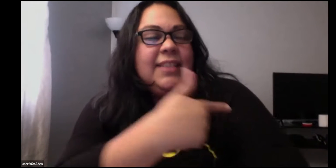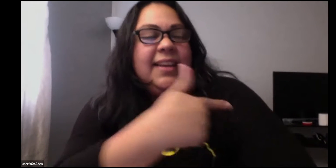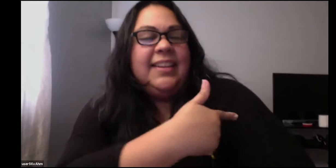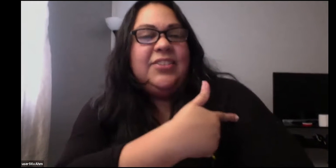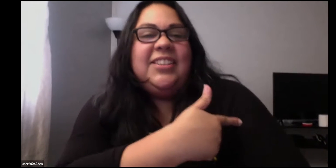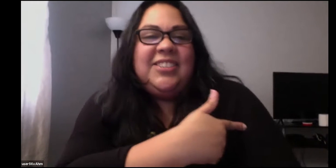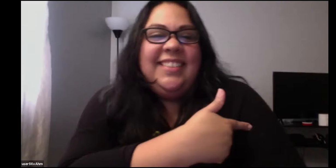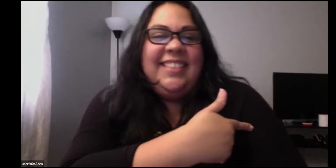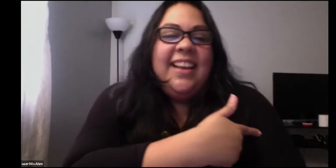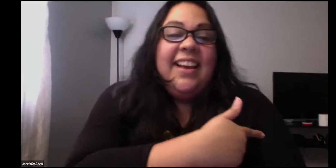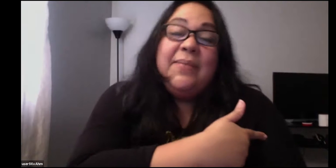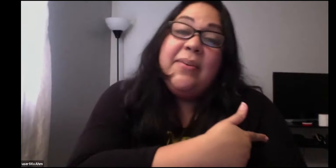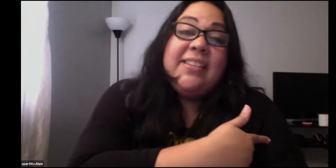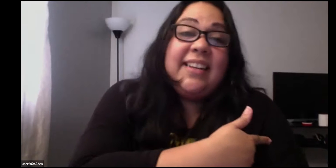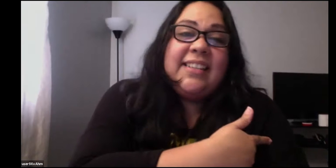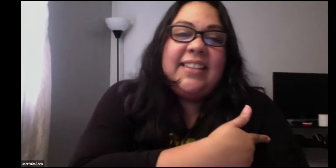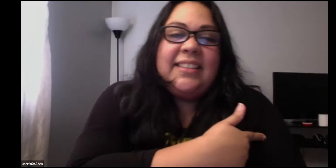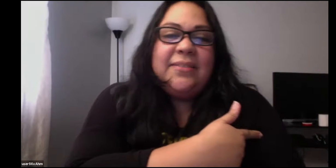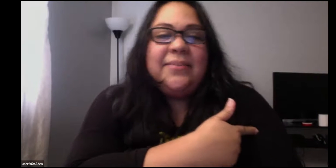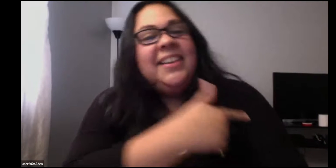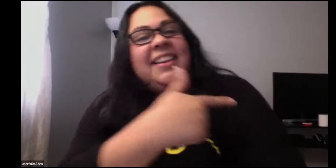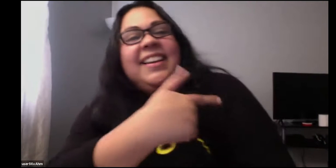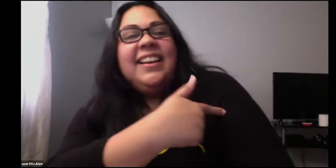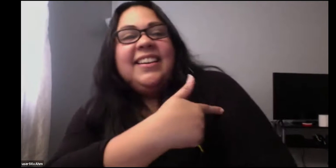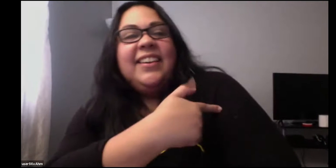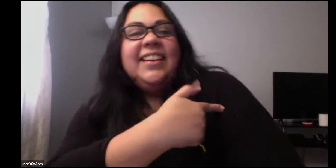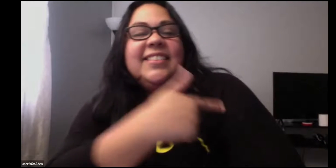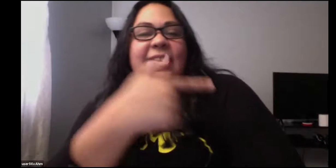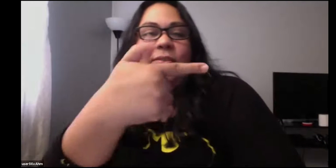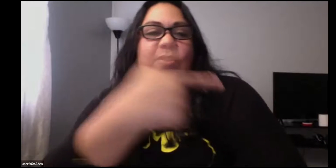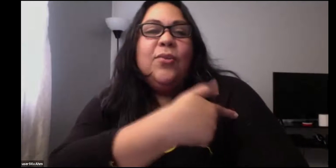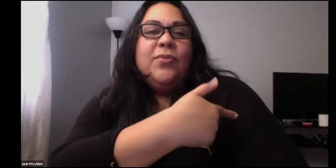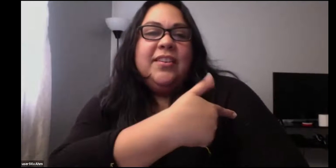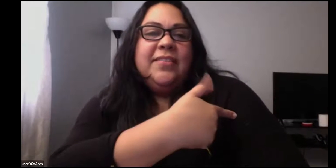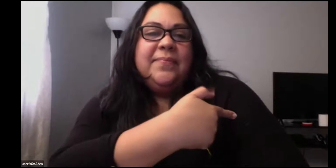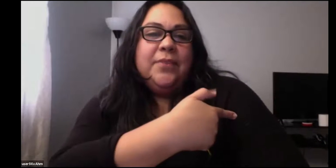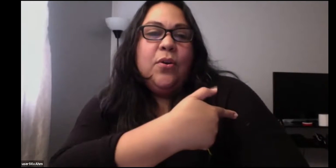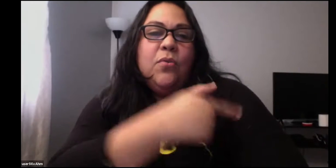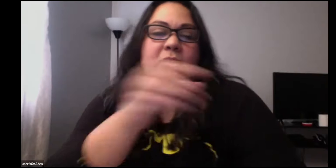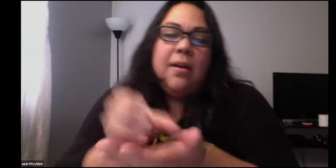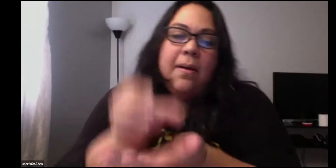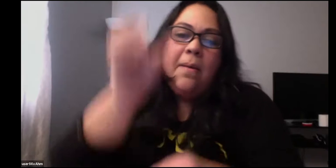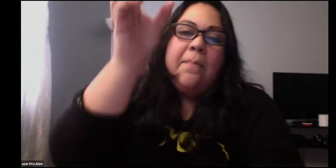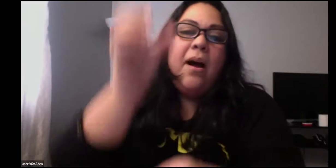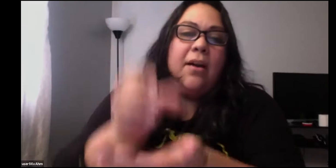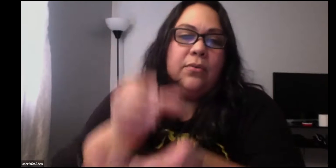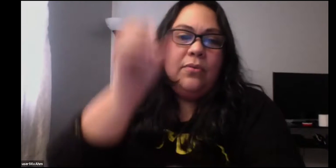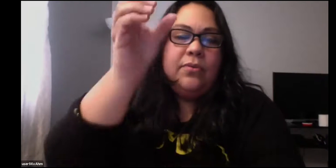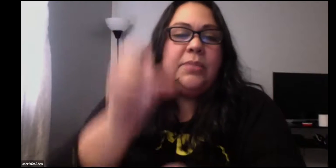an injection. Maybe because it is addictive. Anyway, so Coke. Coke bottle. To